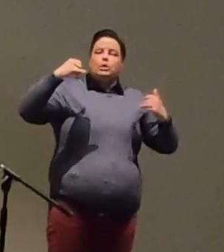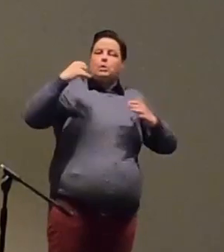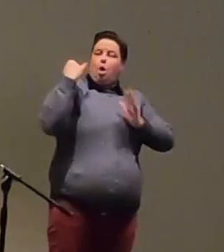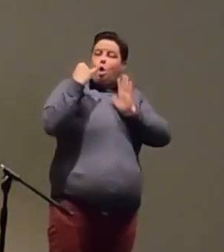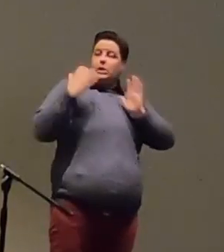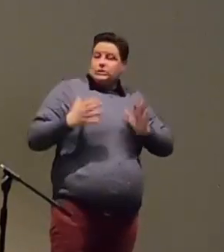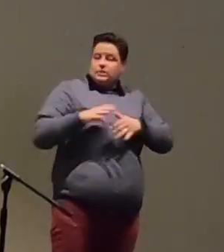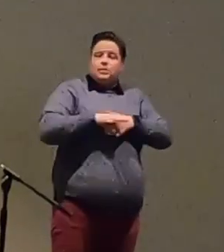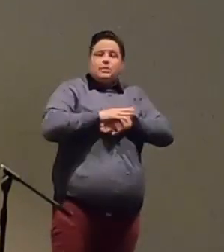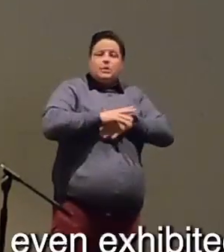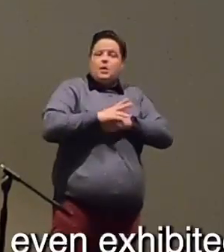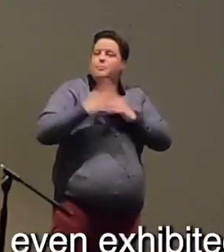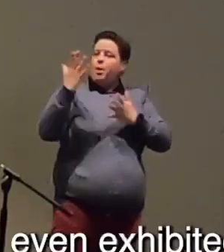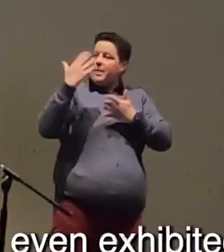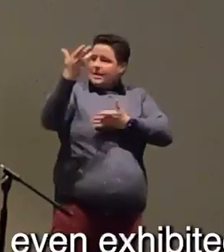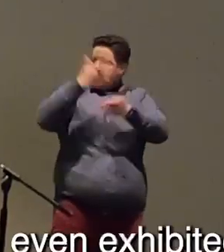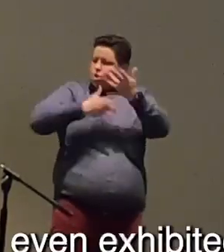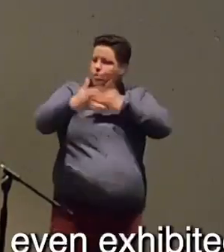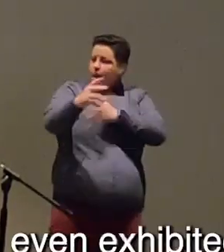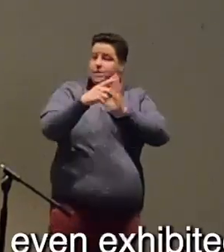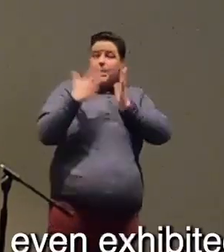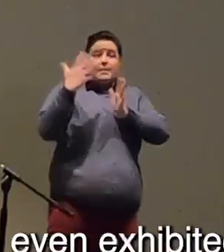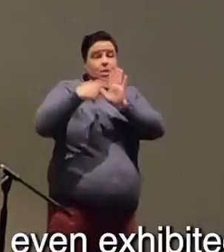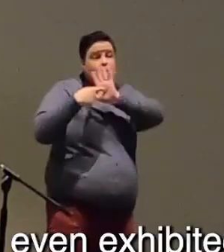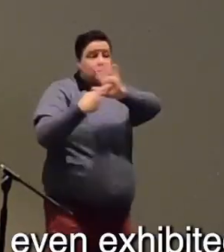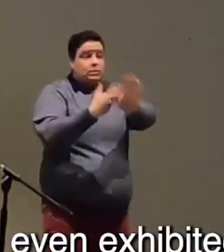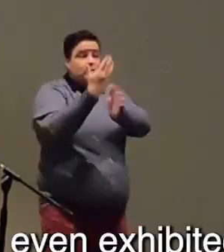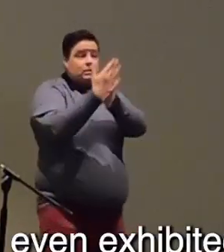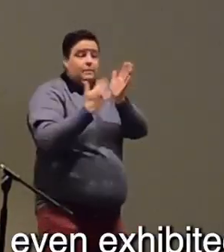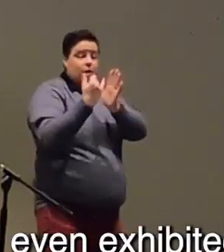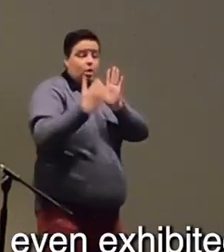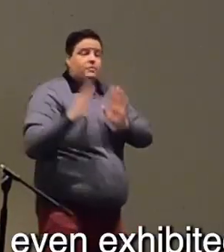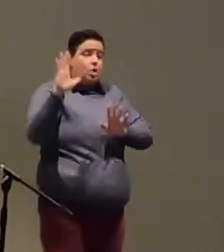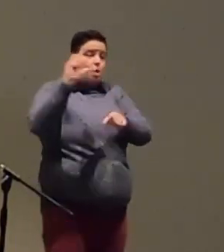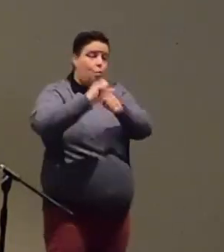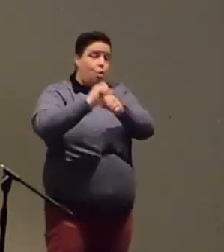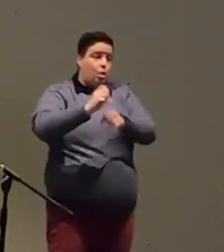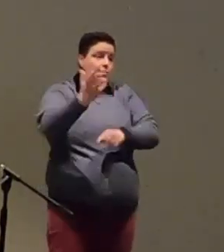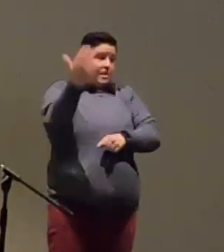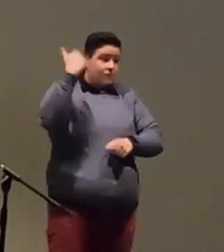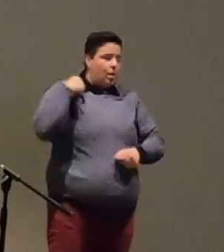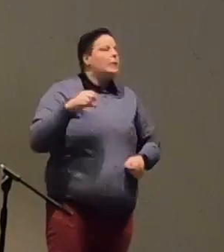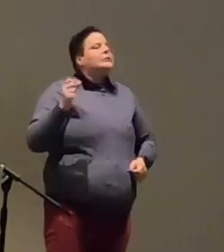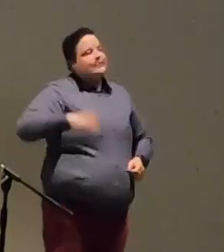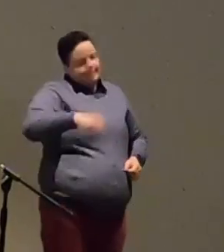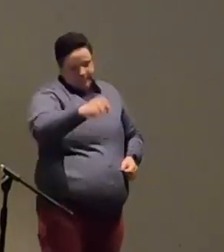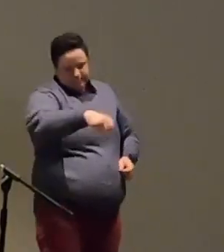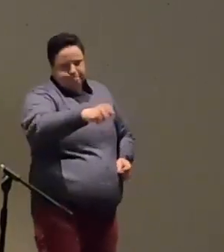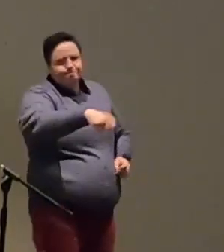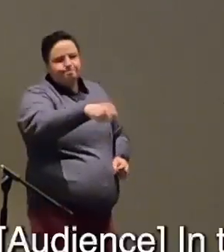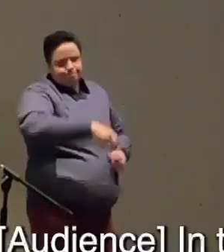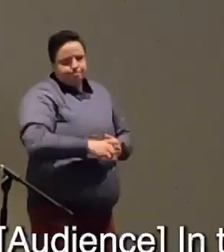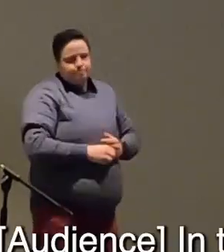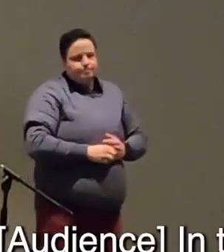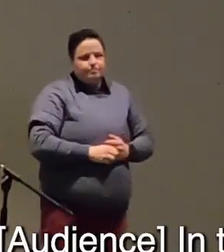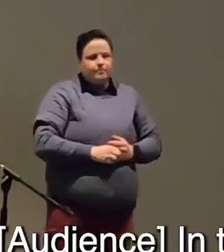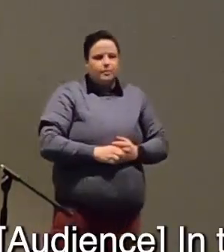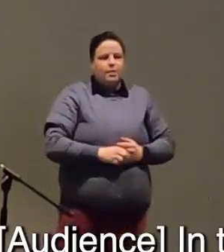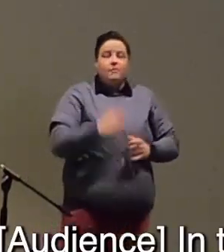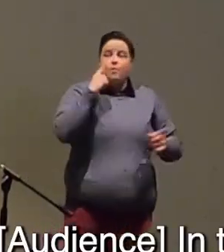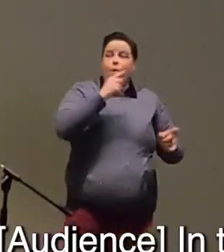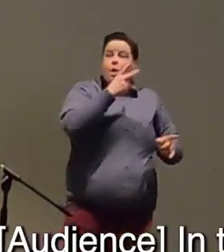he probably had interactions and even exhibited some of these artists' works, perhaps. Yes, exactly. And It of was course, just. in terms